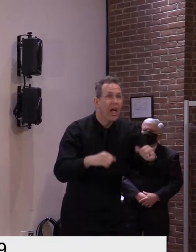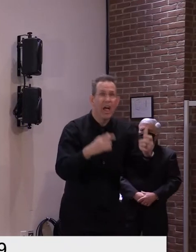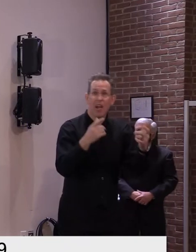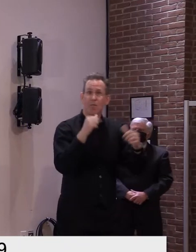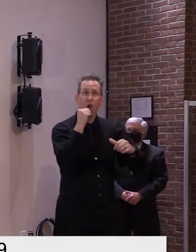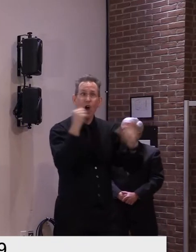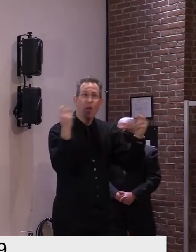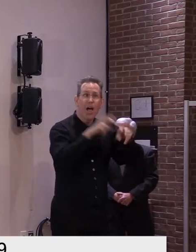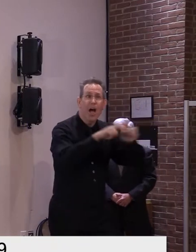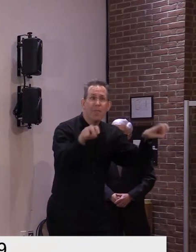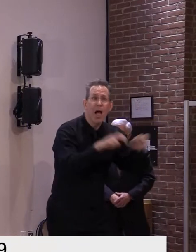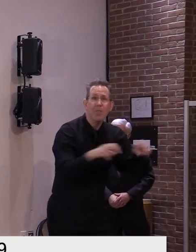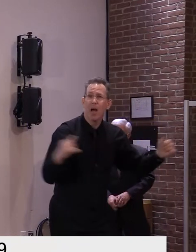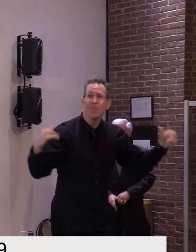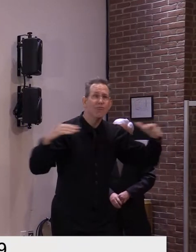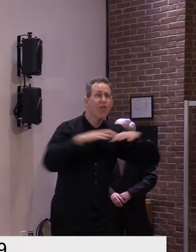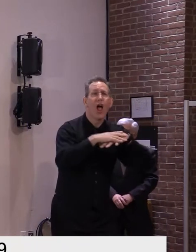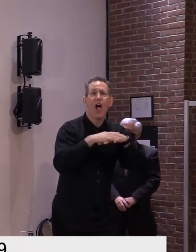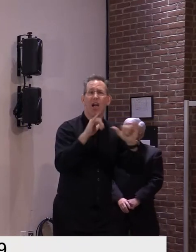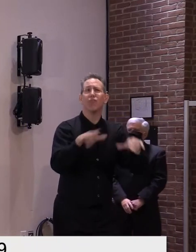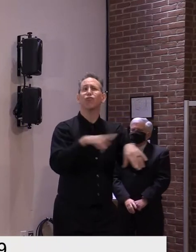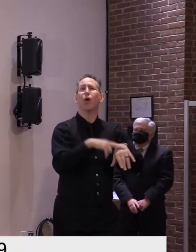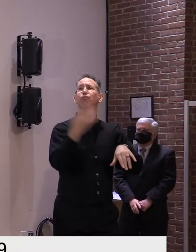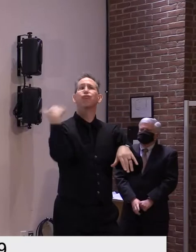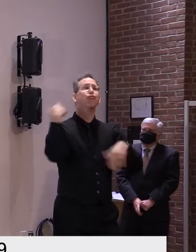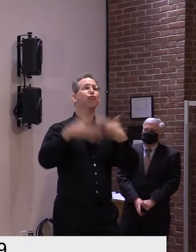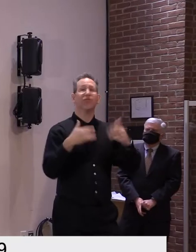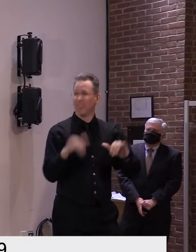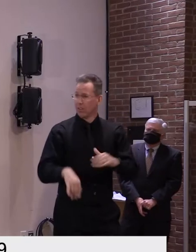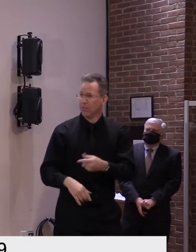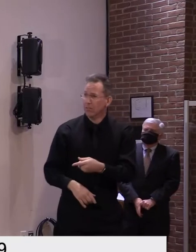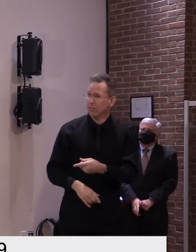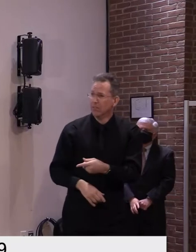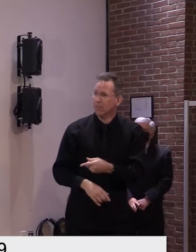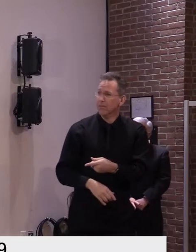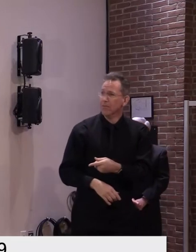differ. There are a lot of